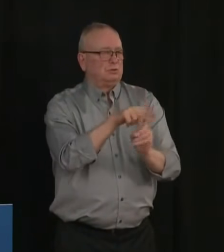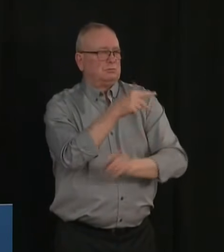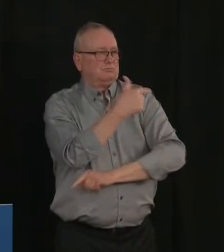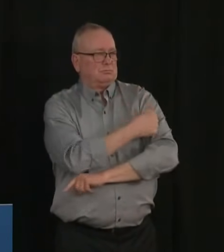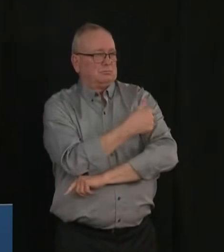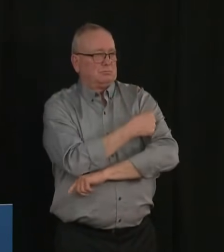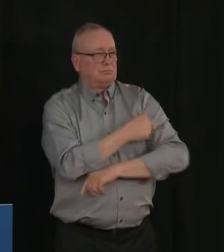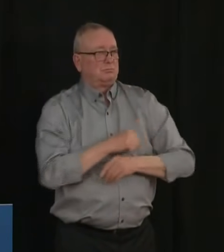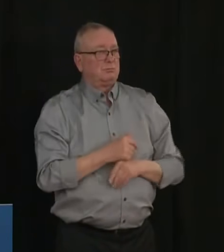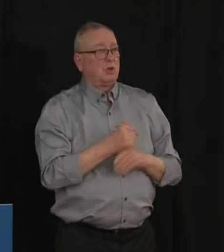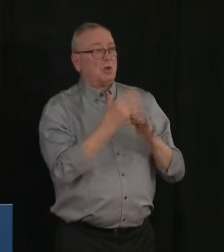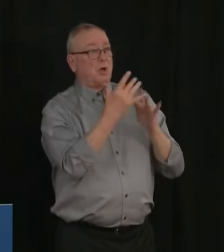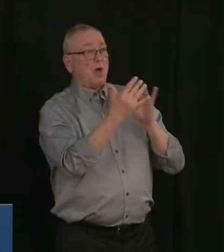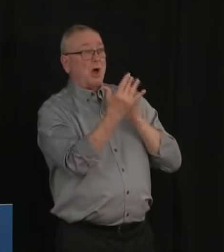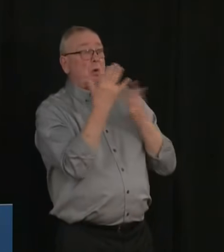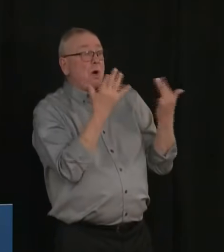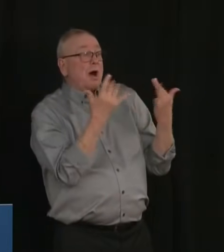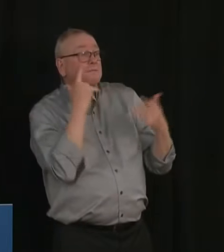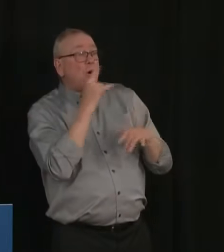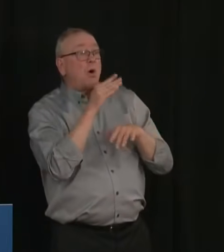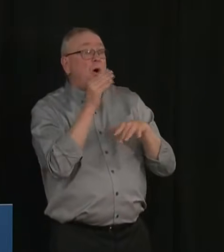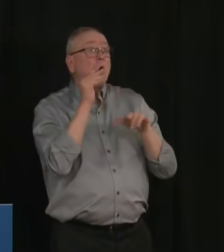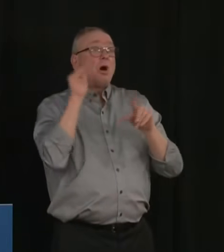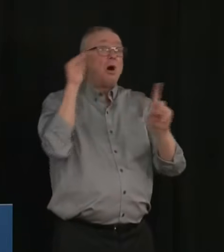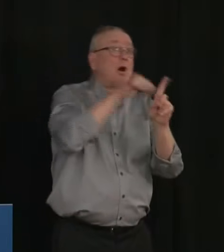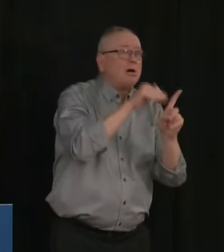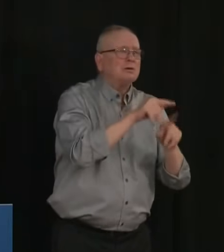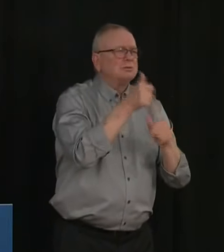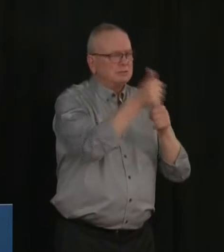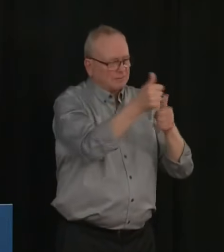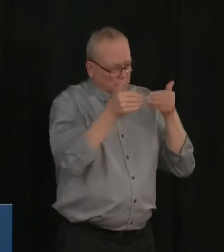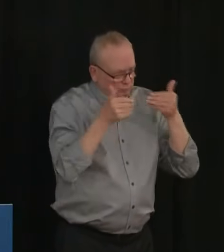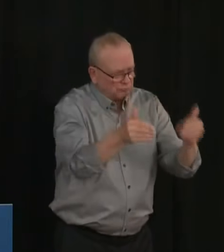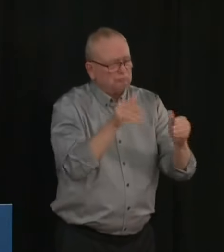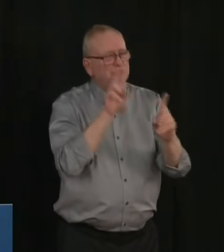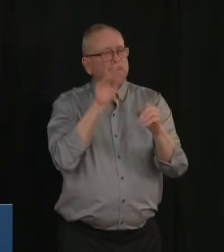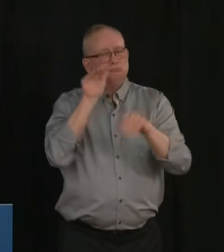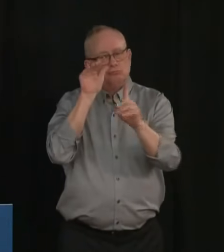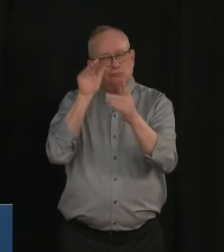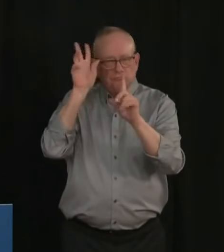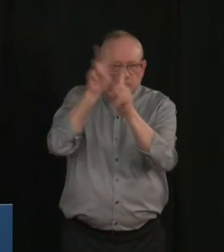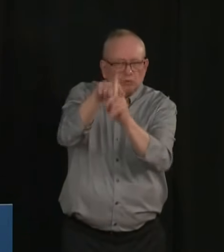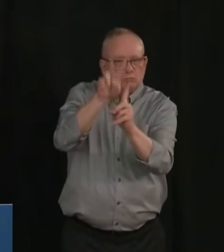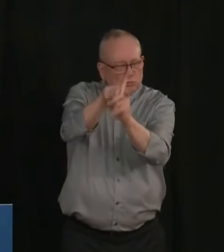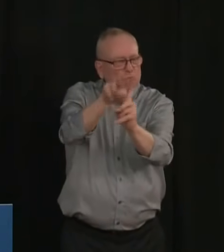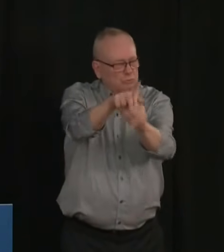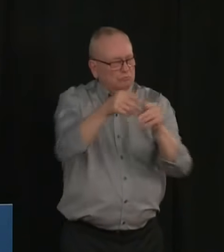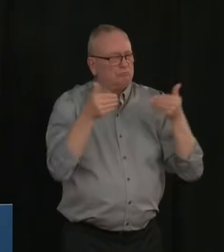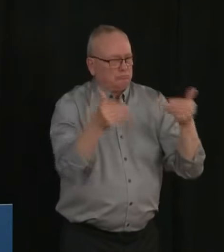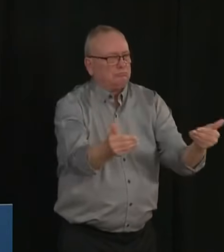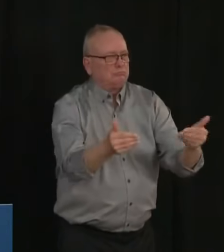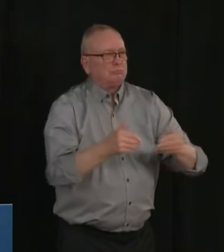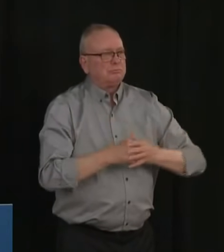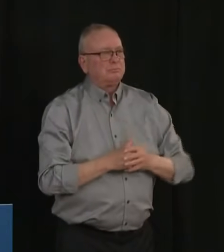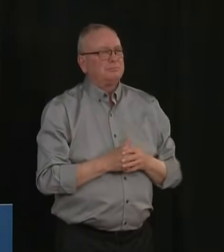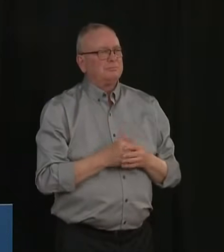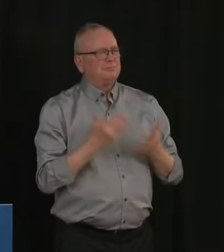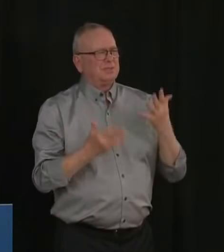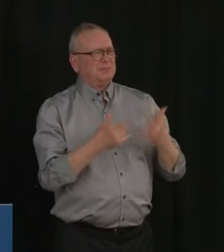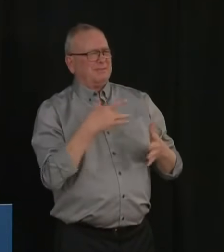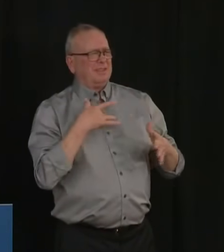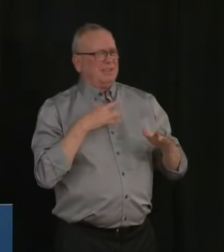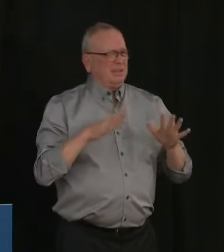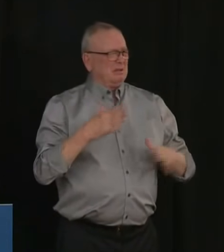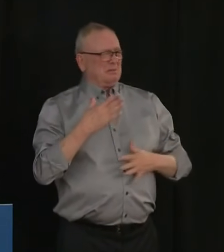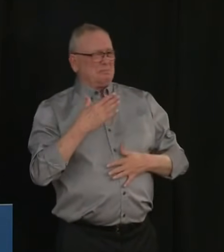appointment. If you're unsure whether your medical condition is included, please check the list on alberta.ca or follow